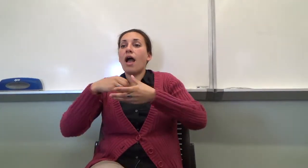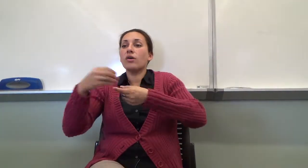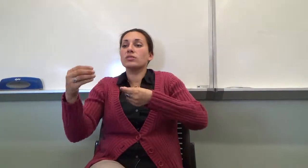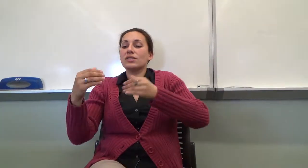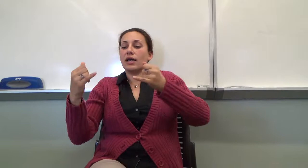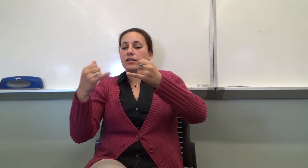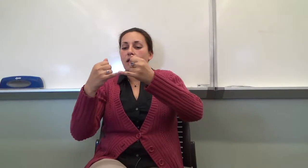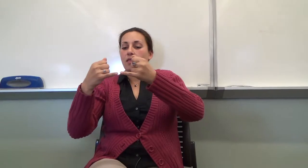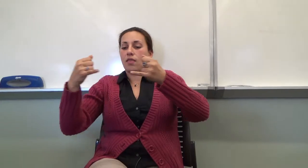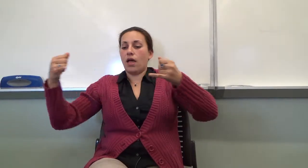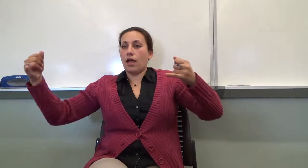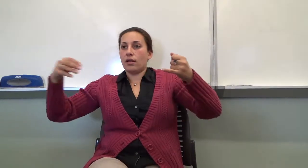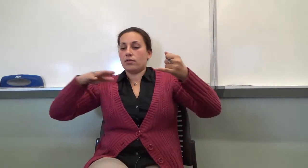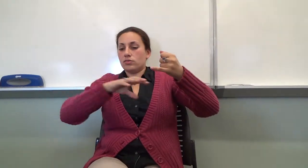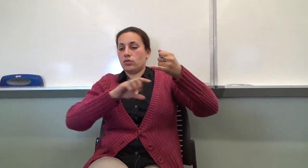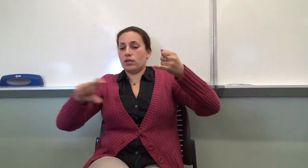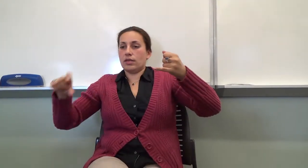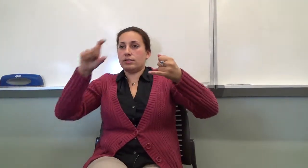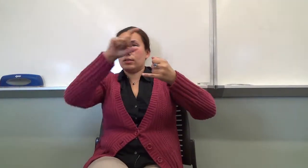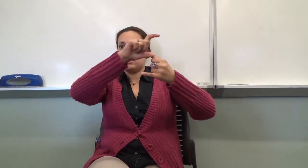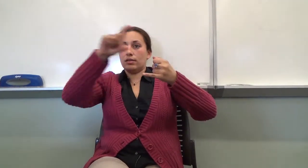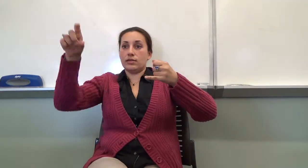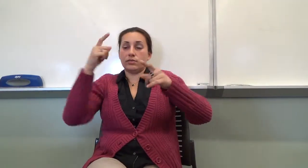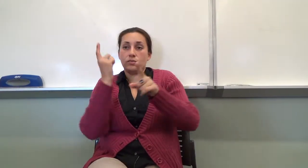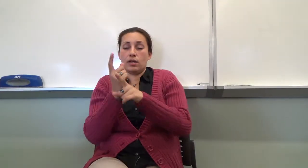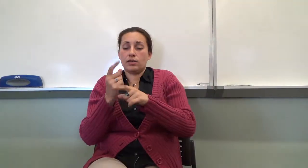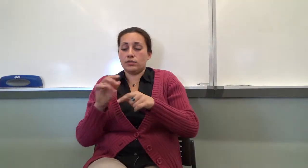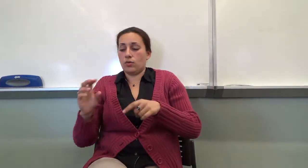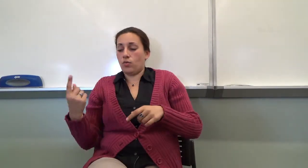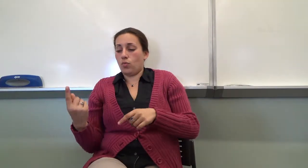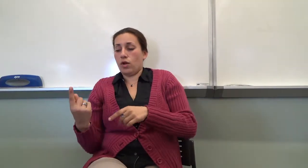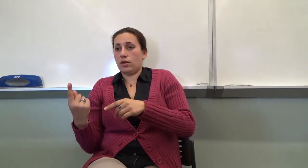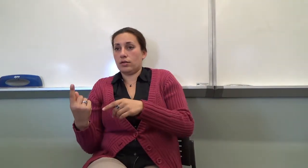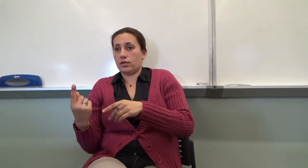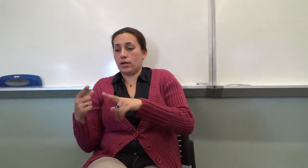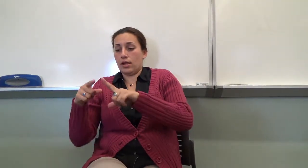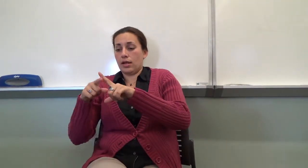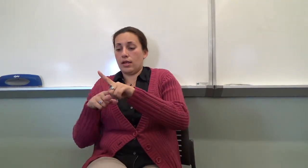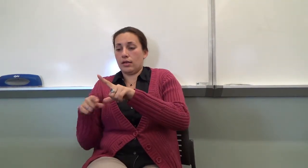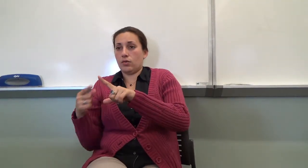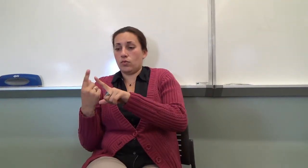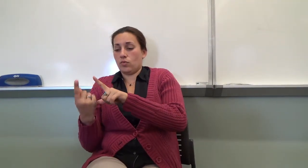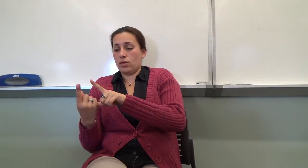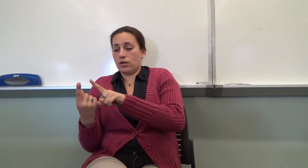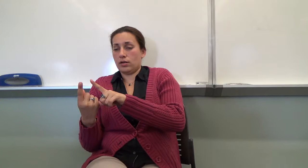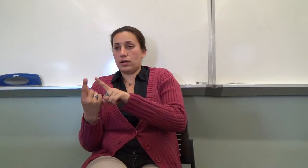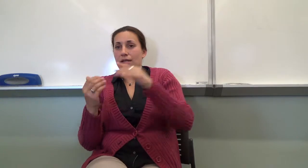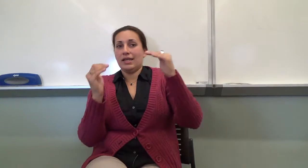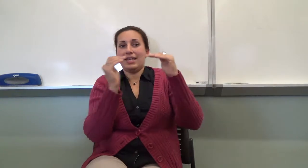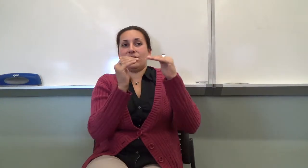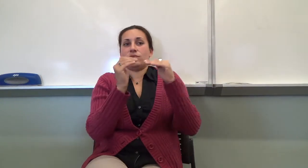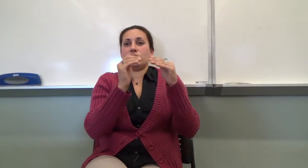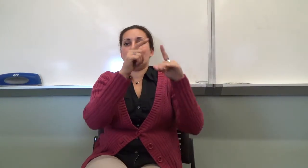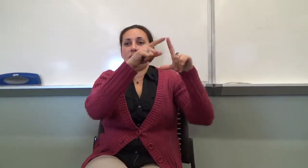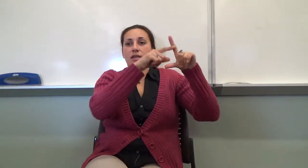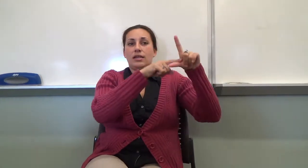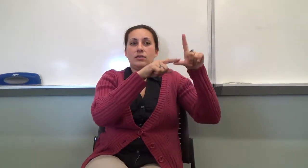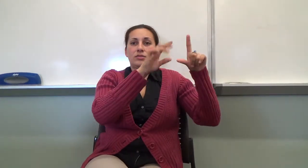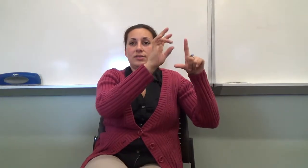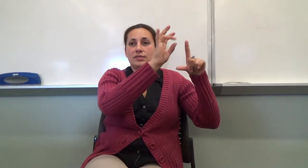That would be a number 7, wouldn't it? So angle 1 equals angle 7. And there's